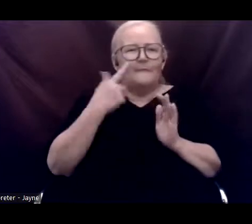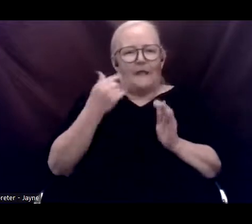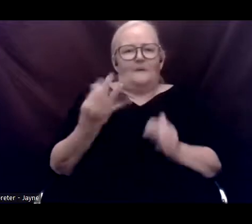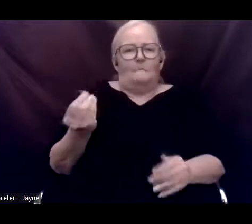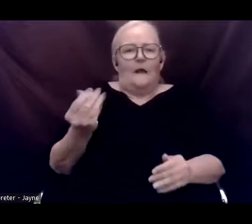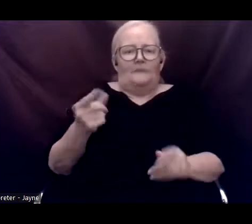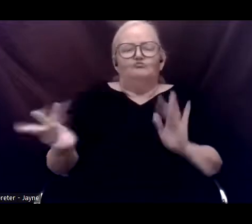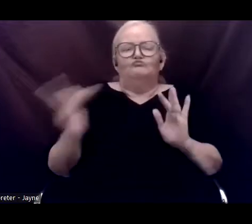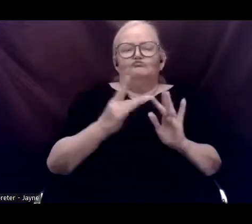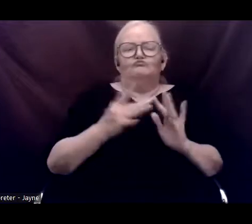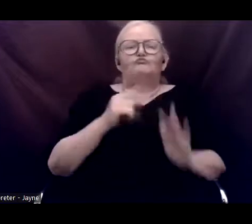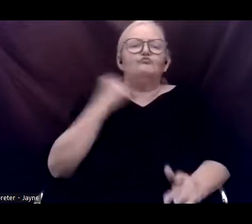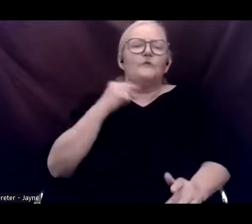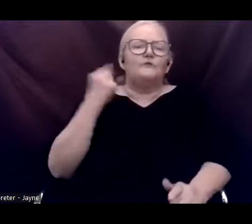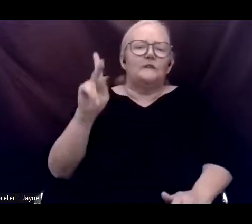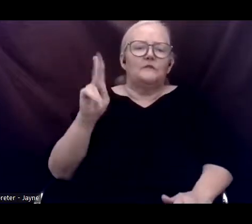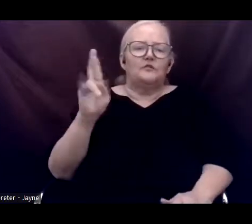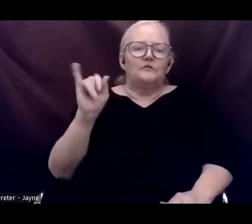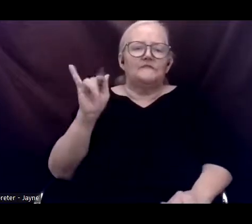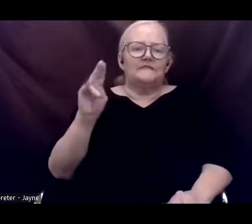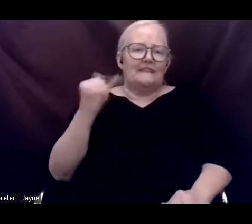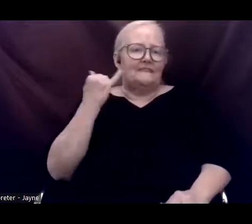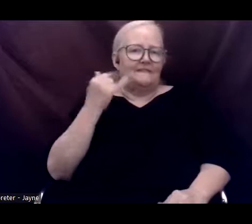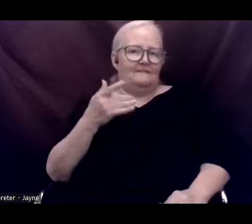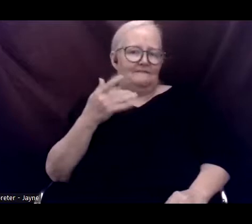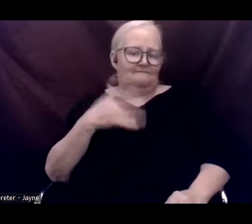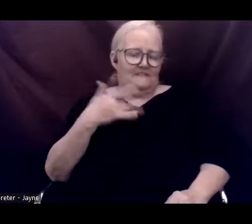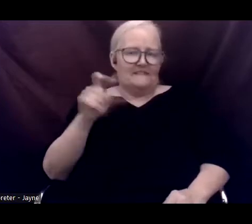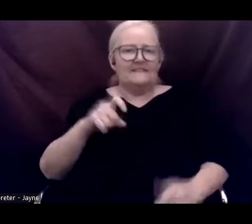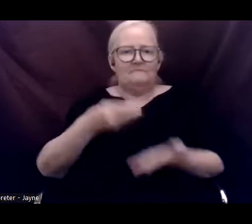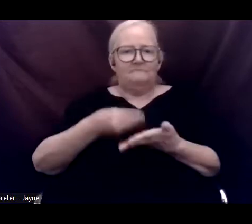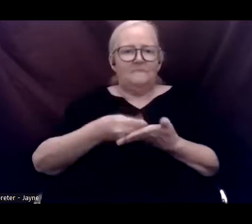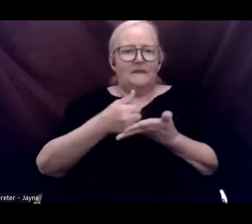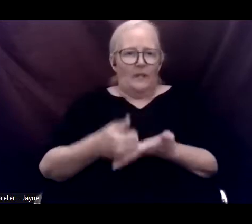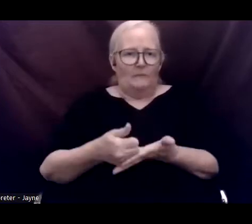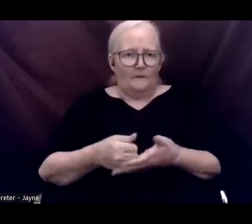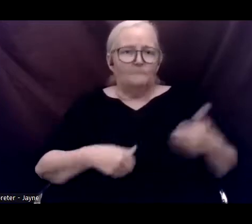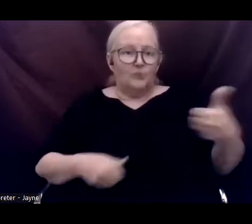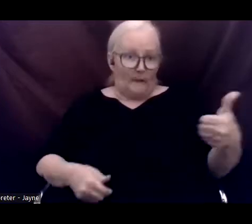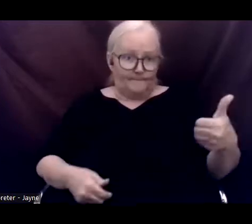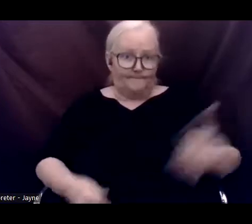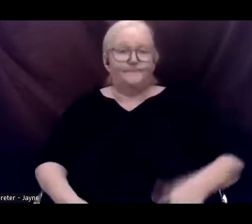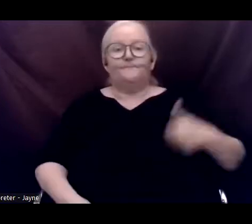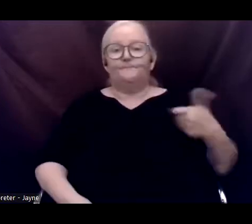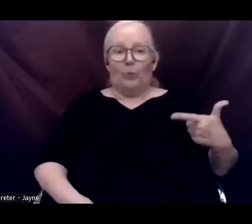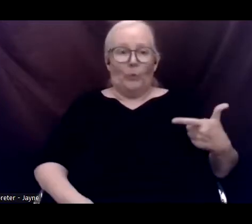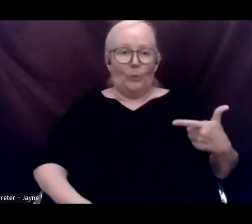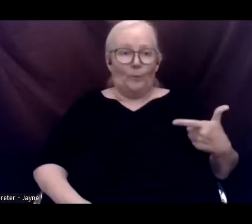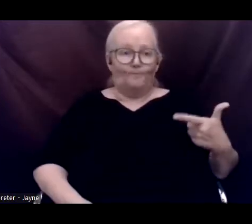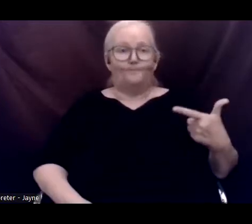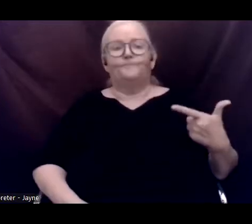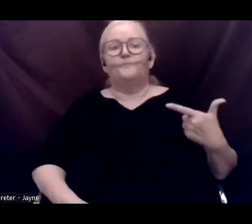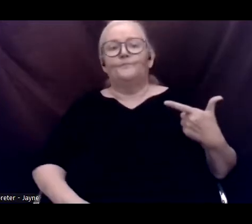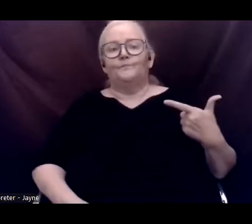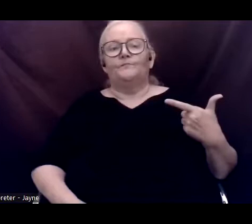Reverend Kristen if you'd like financial assistance. Okay. Number one announcement. Number two is